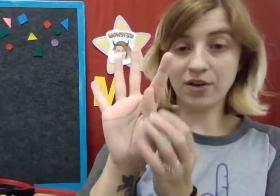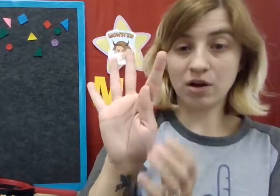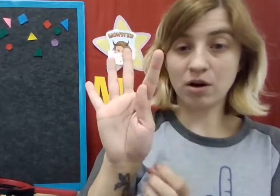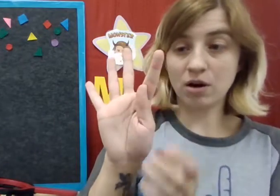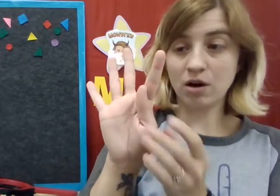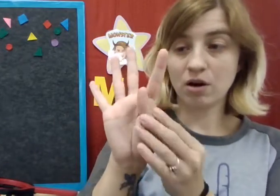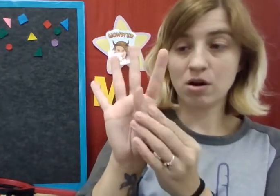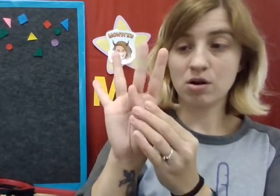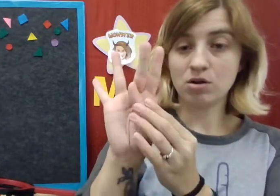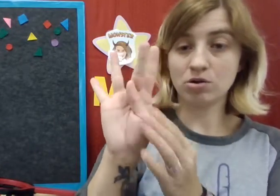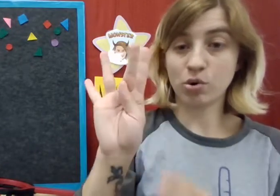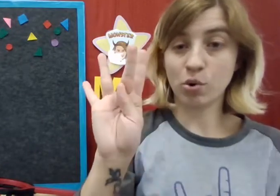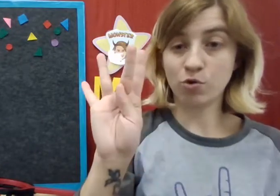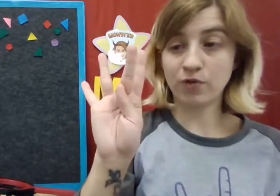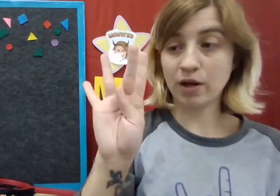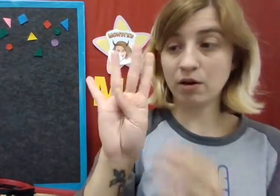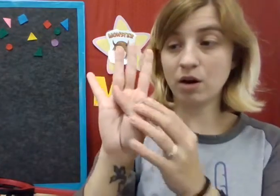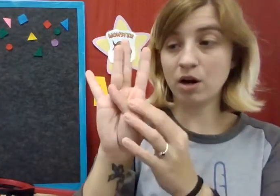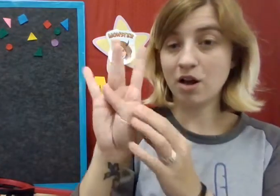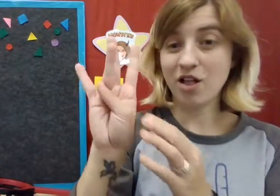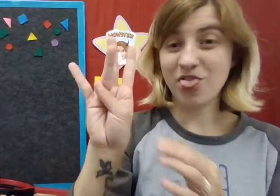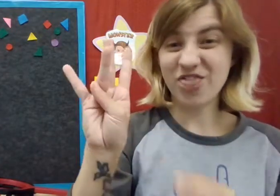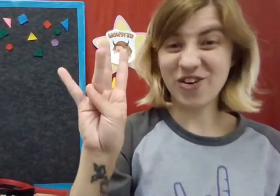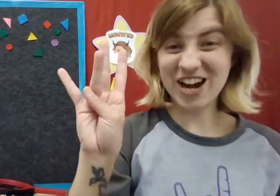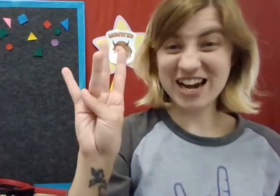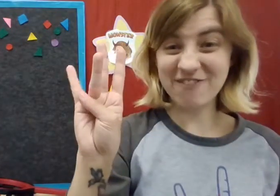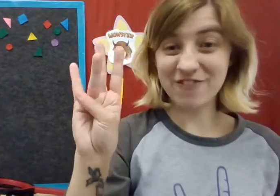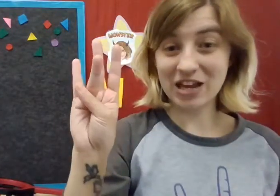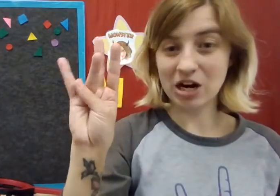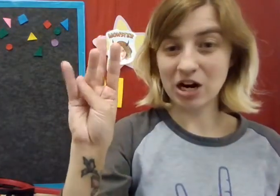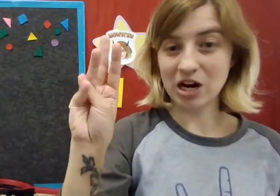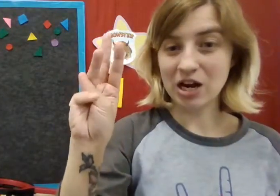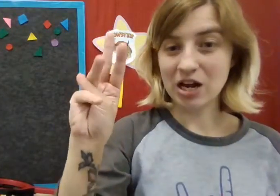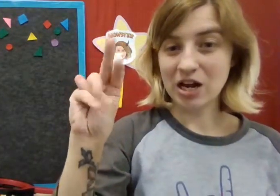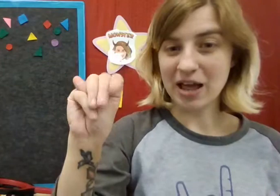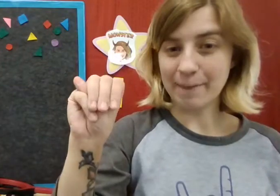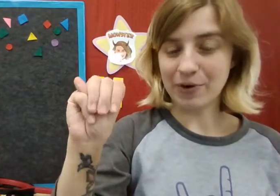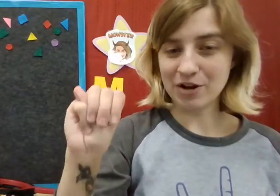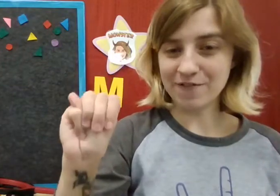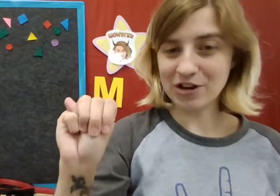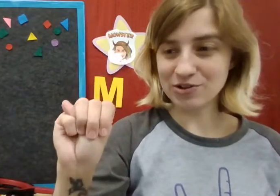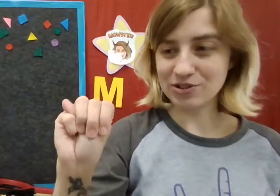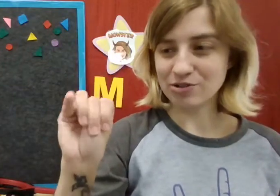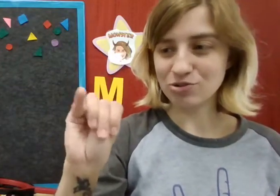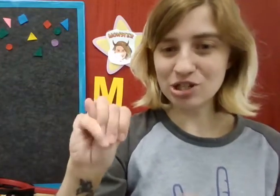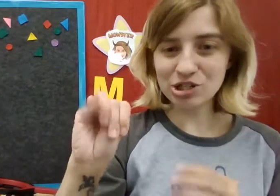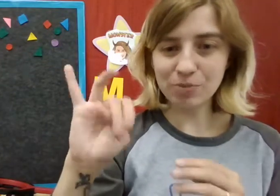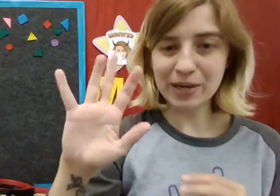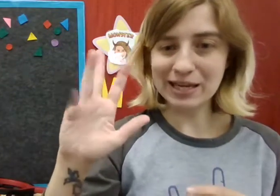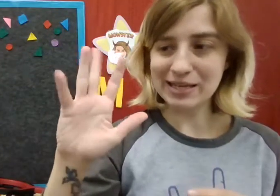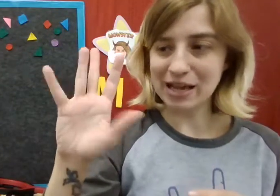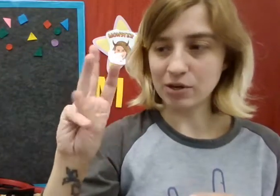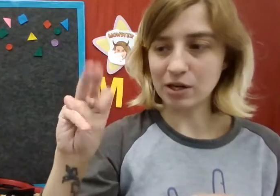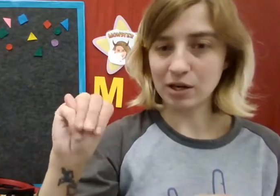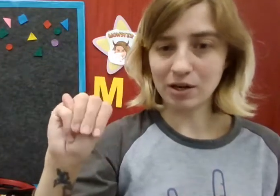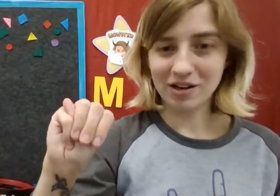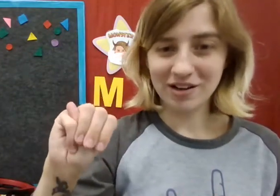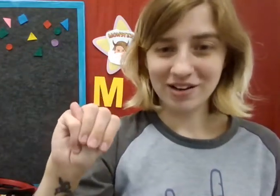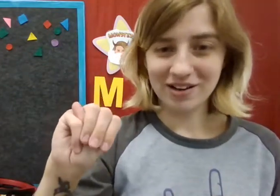finger, two finger, three finger. Put your fingers down. So just your pinkies out here.